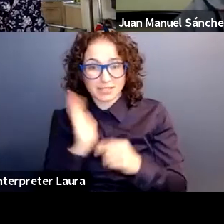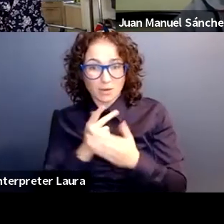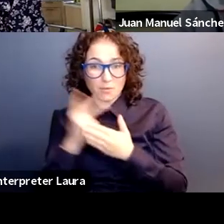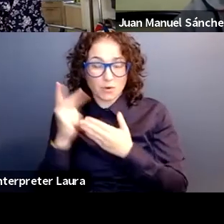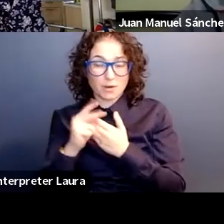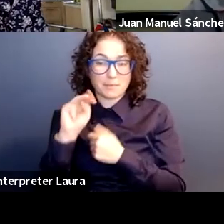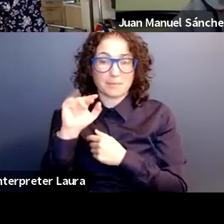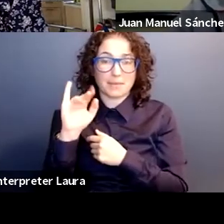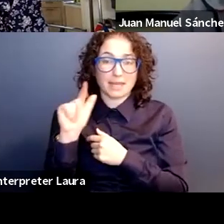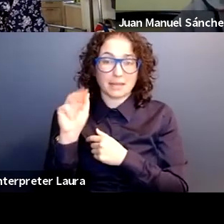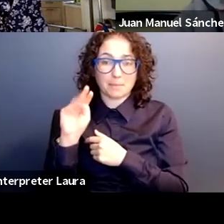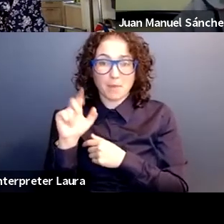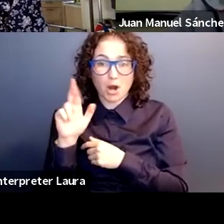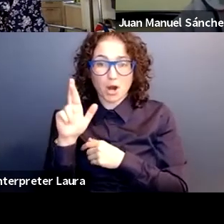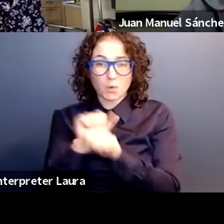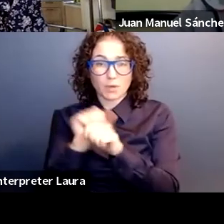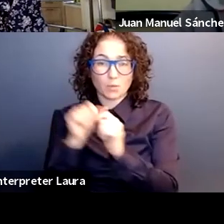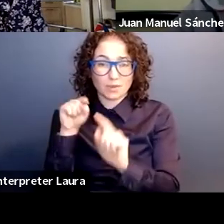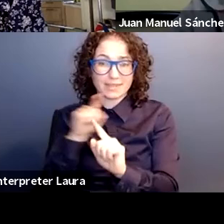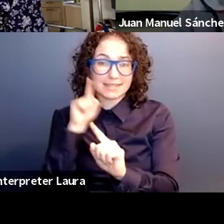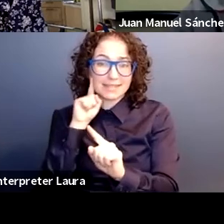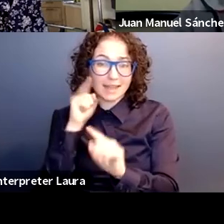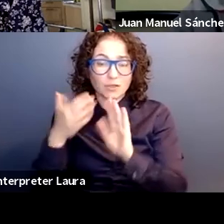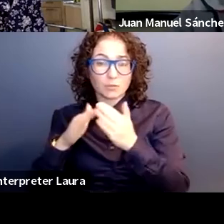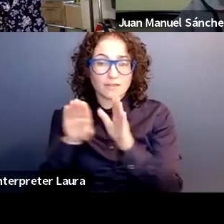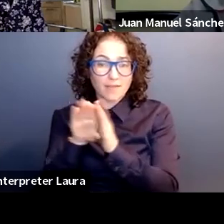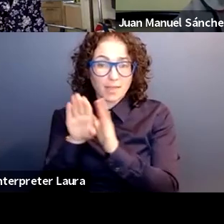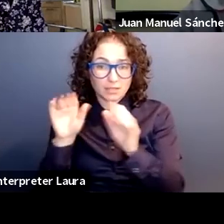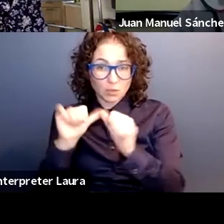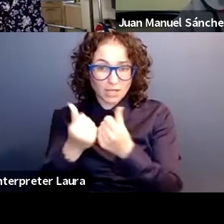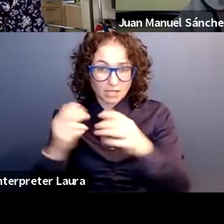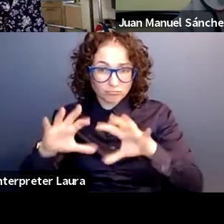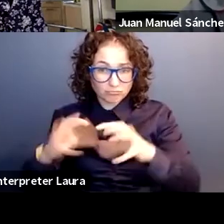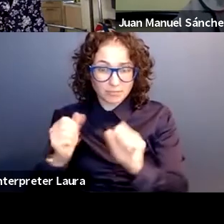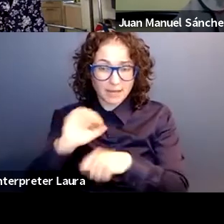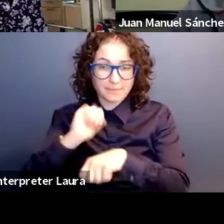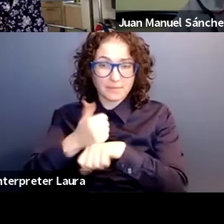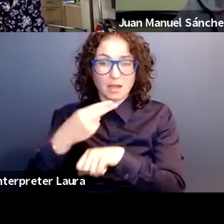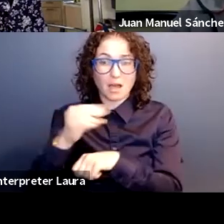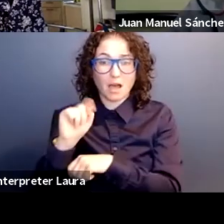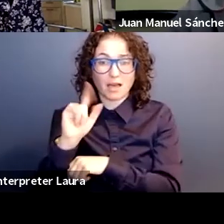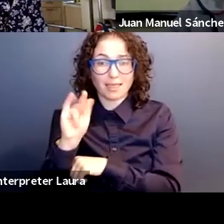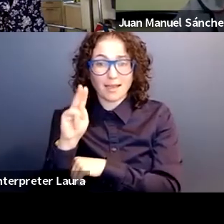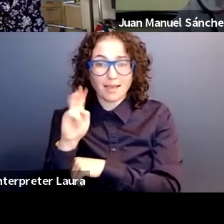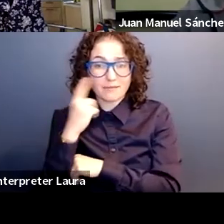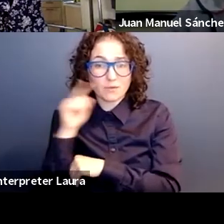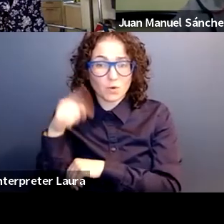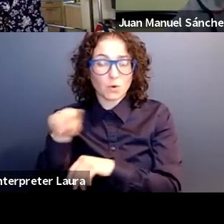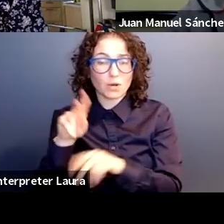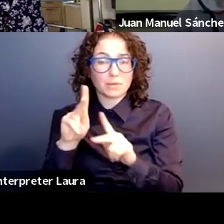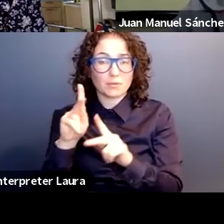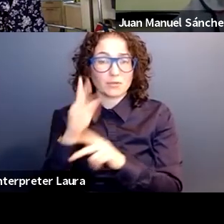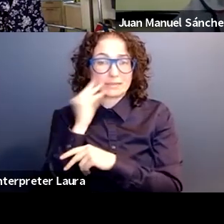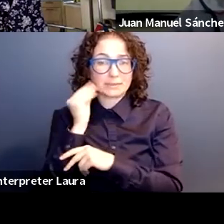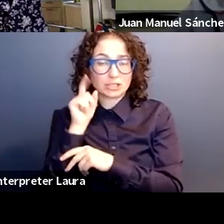Myanmar, we've been working with the Myanmar Deaf Community Development Association to establish a hotline for victims of gender-based violence